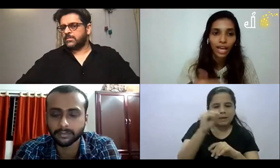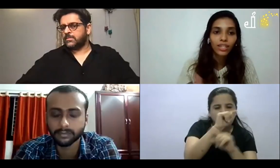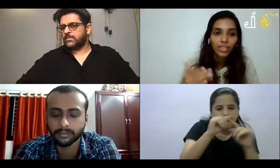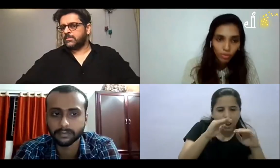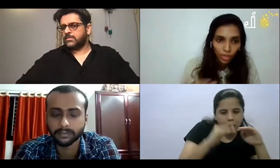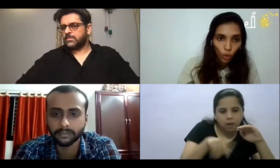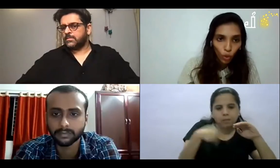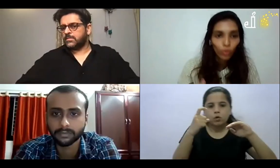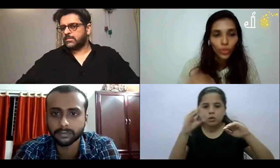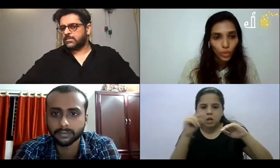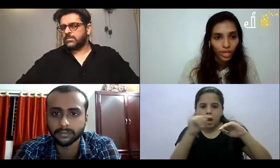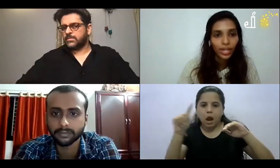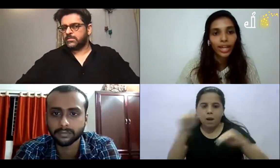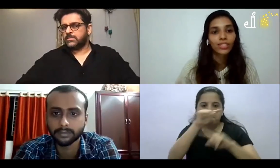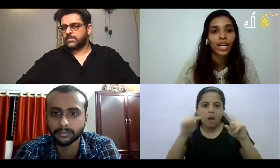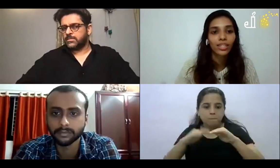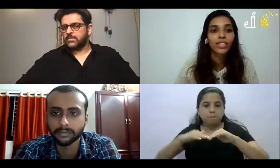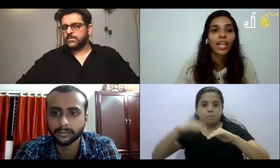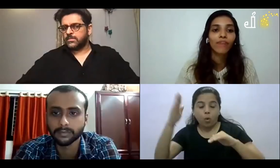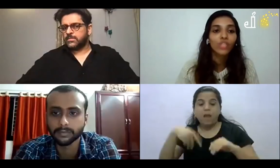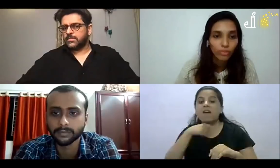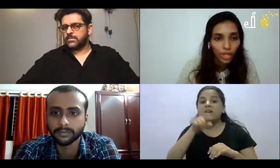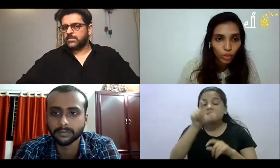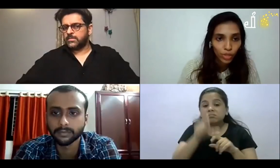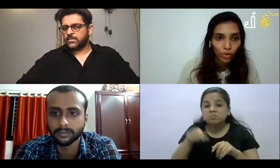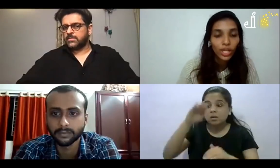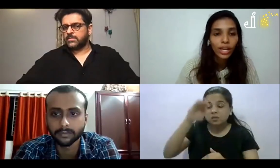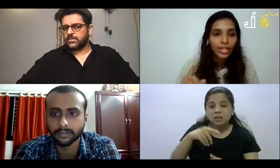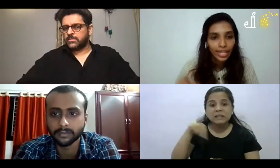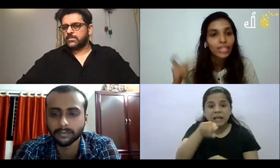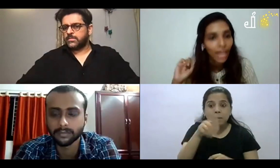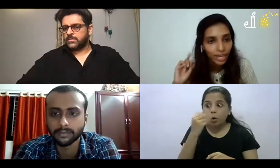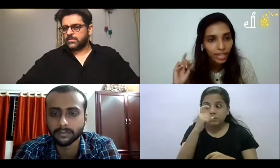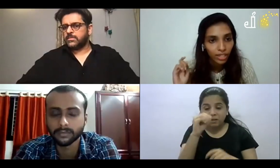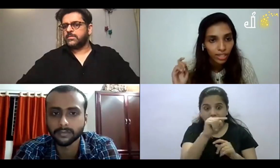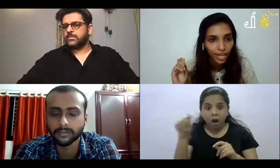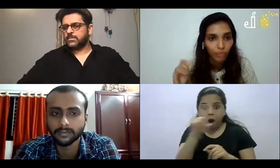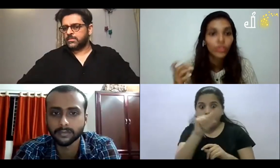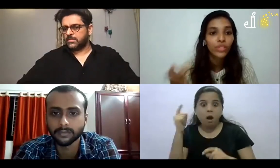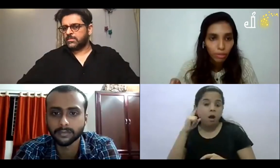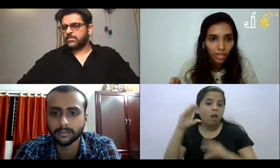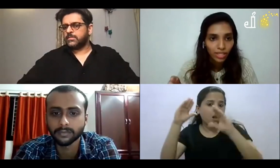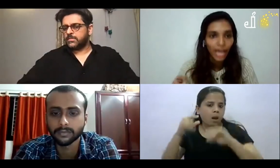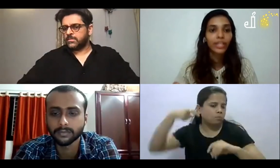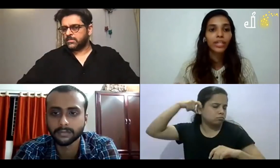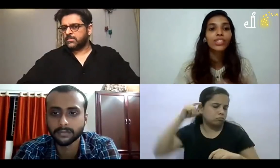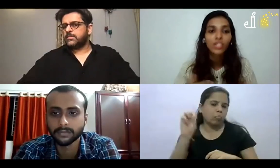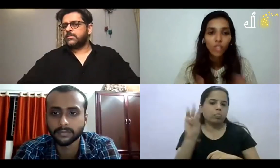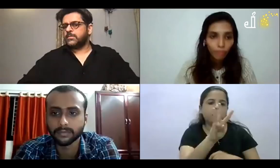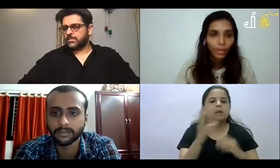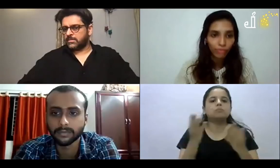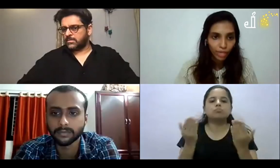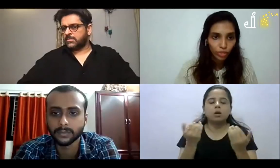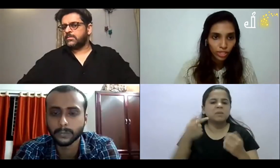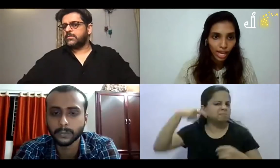if the child is below 1 year and the child is still having severe to profound, they can try a hearing aid for 3 months. And if it's